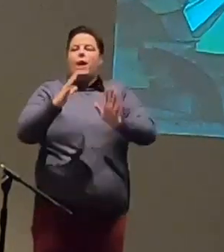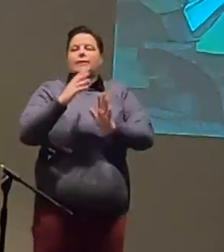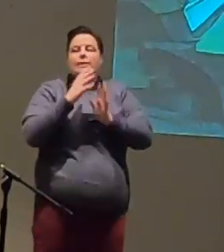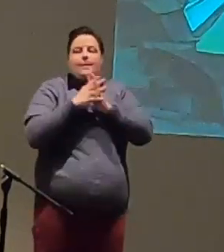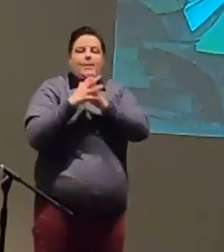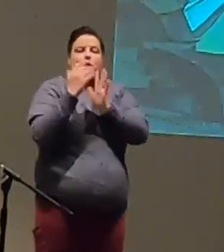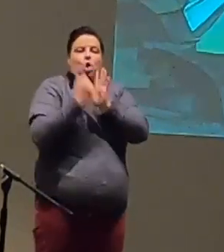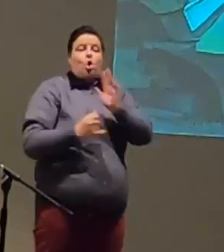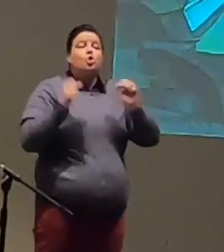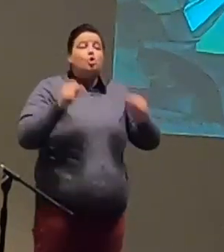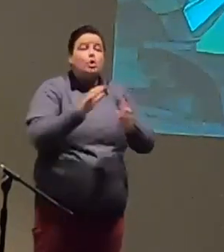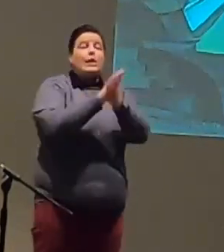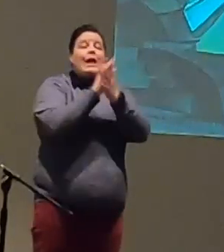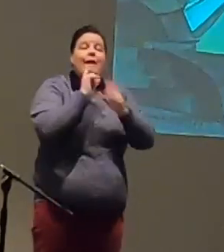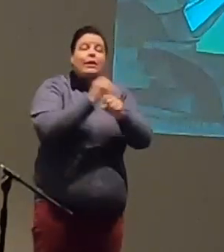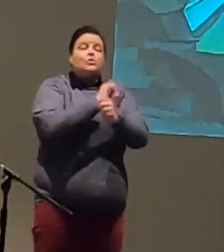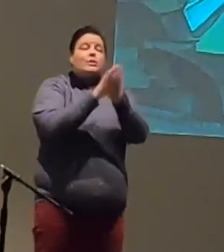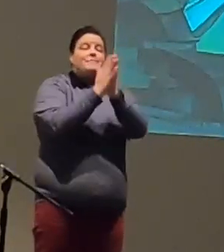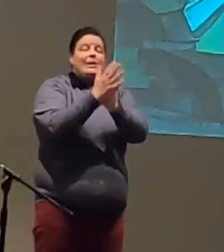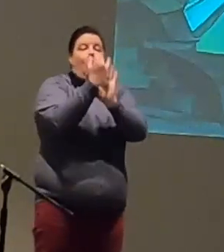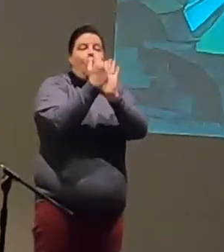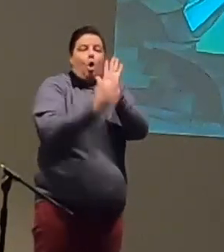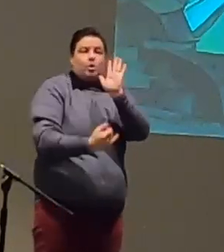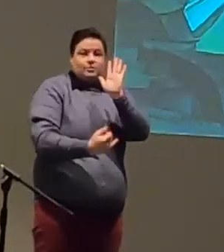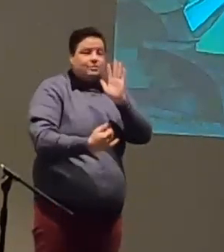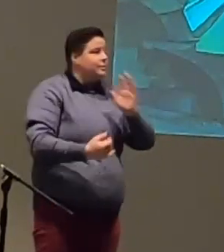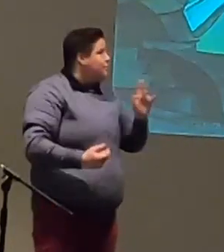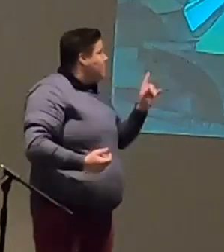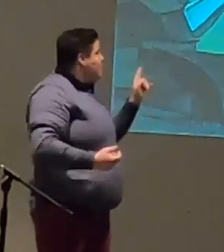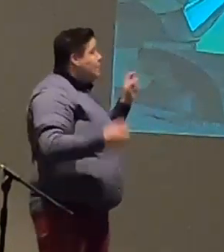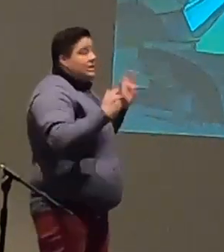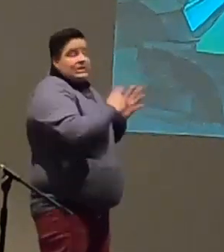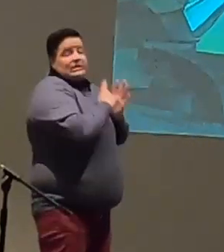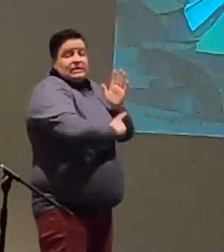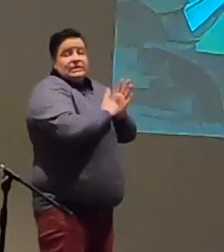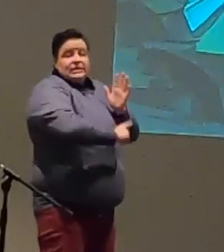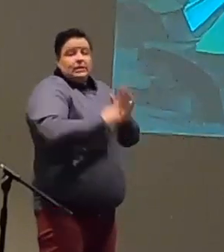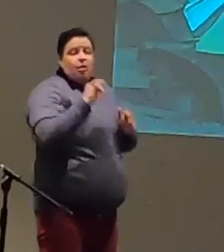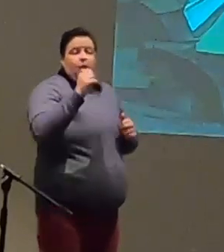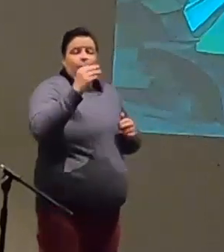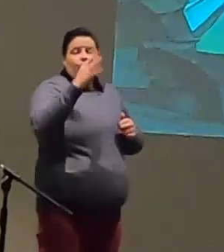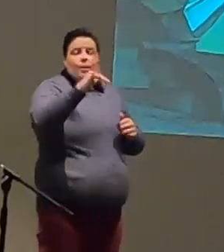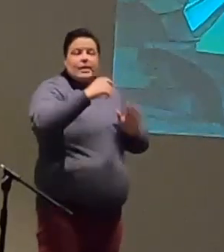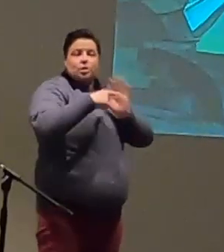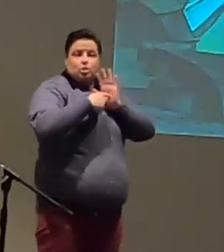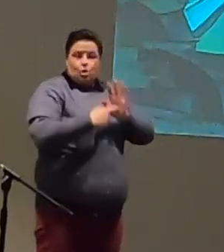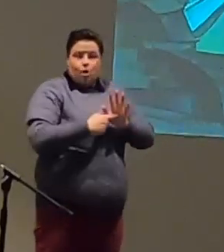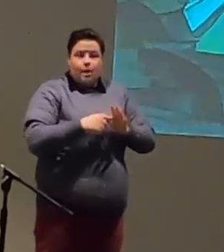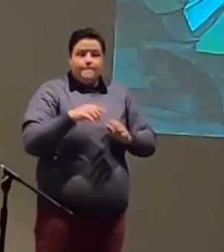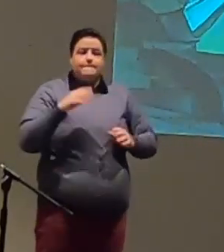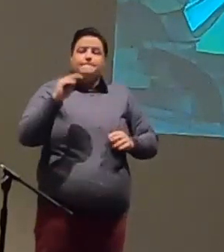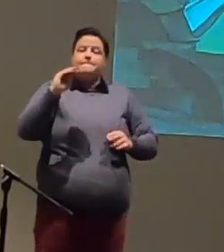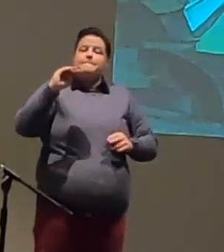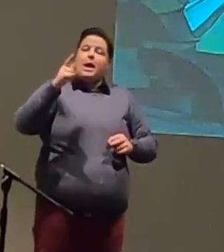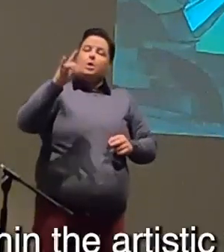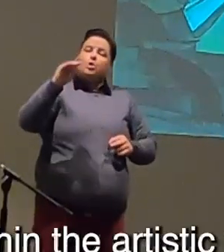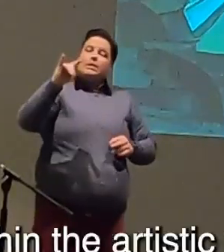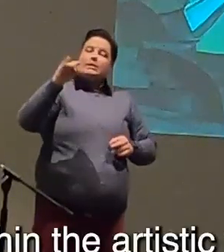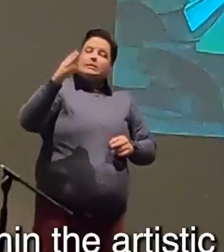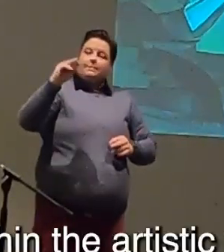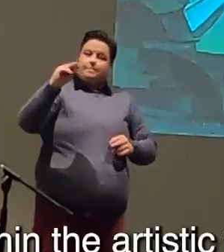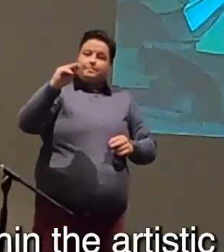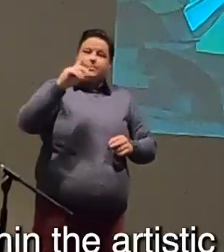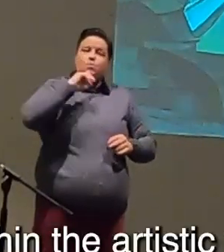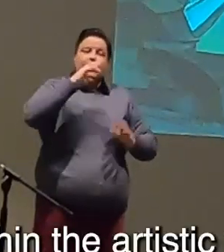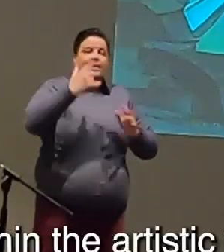art could be art. Despite the criticism of the Armory Show, modernism ended up establishing itself within